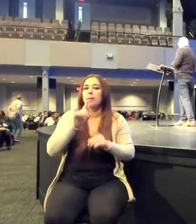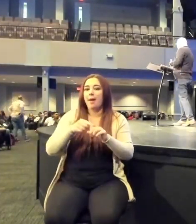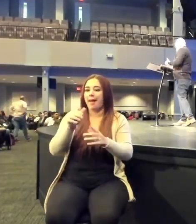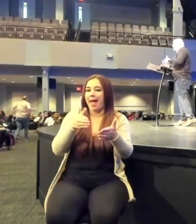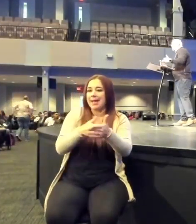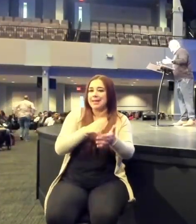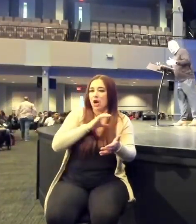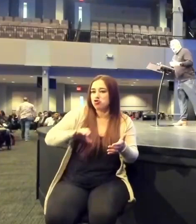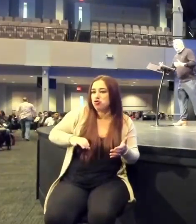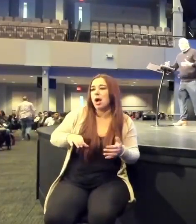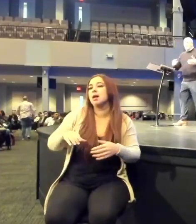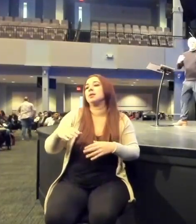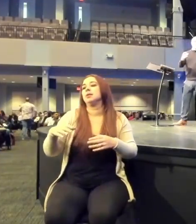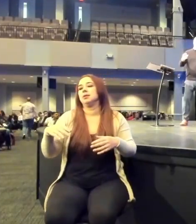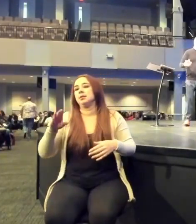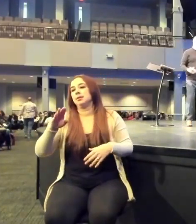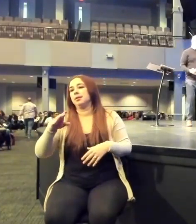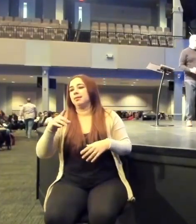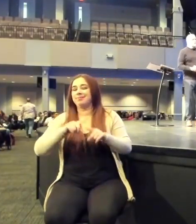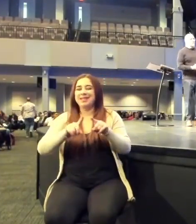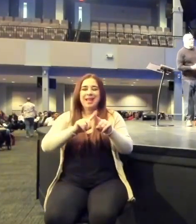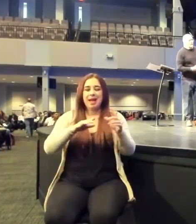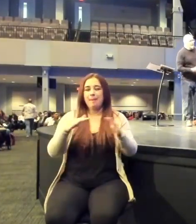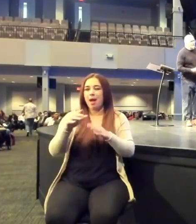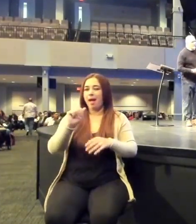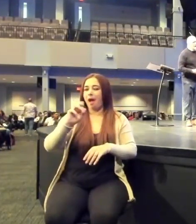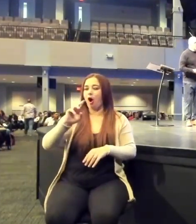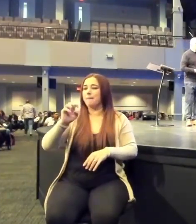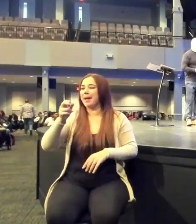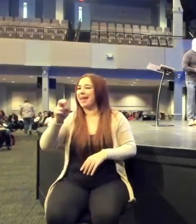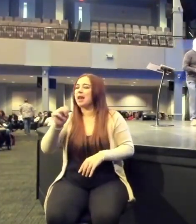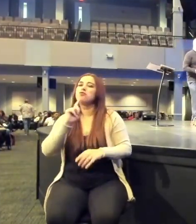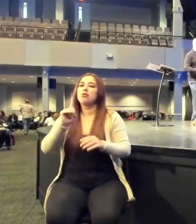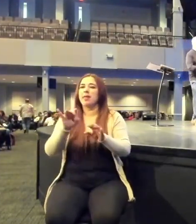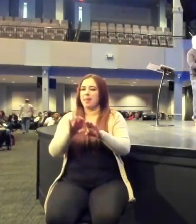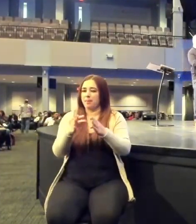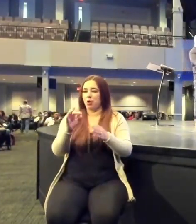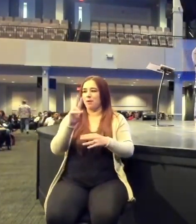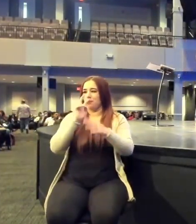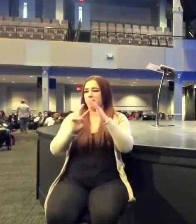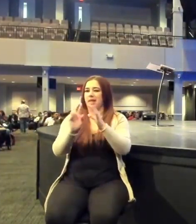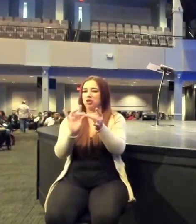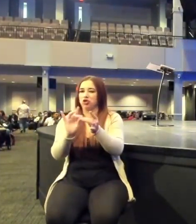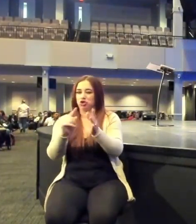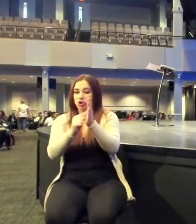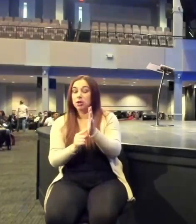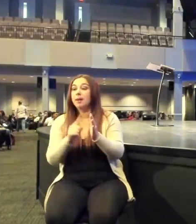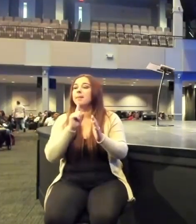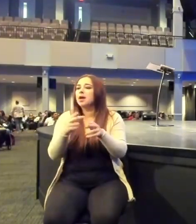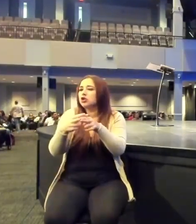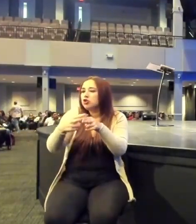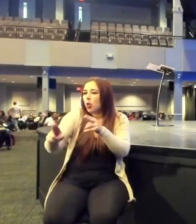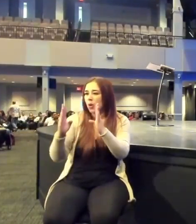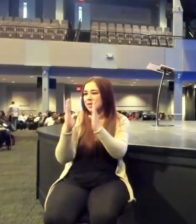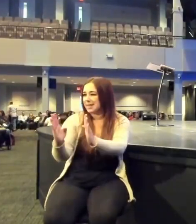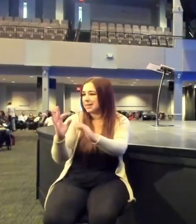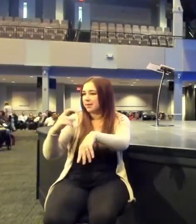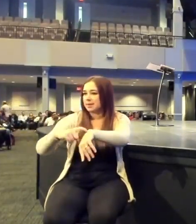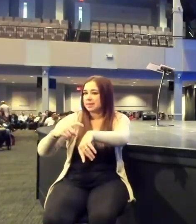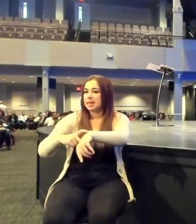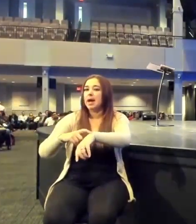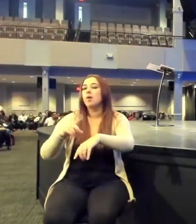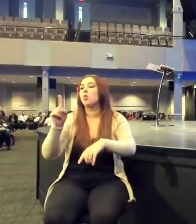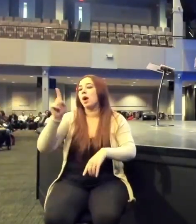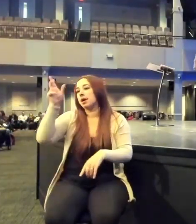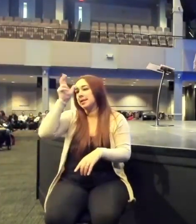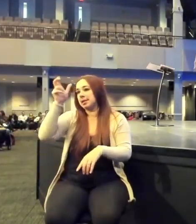and the Battle of Armageddon and those kind of things, as the book of Revelation refers to. And there'll be this moment, this very short season of time where